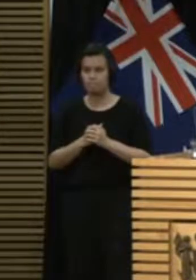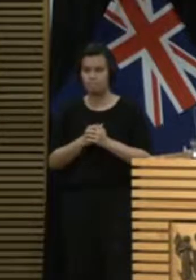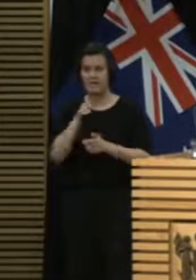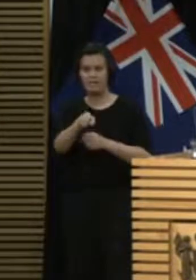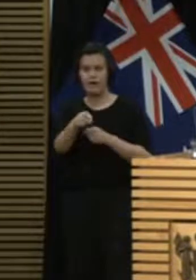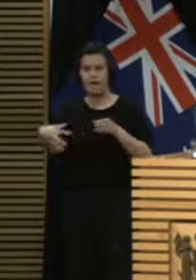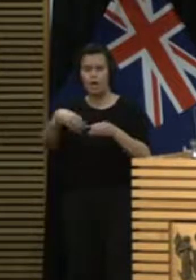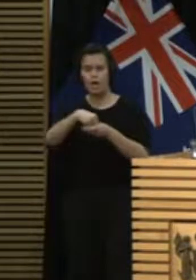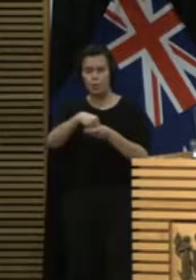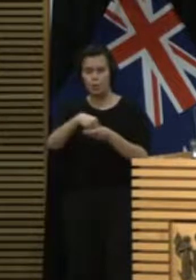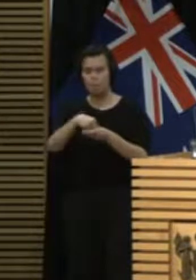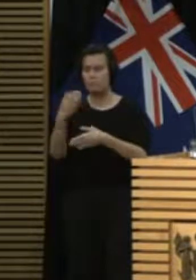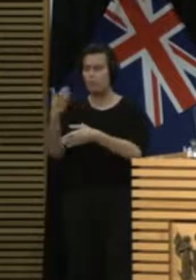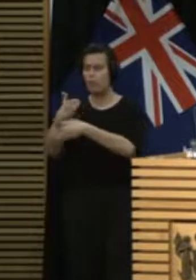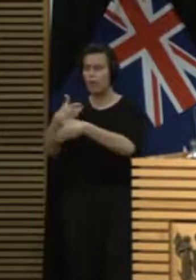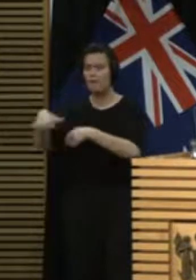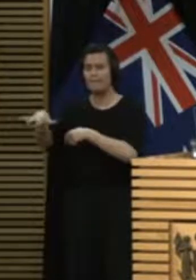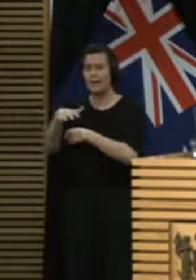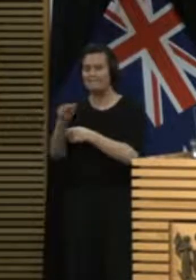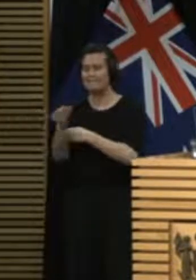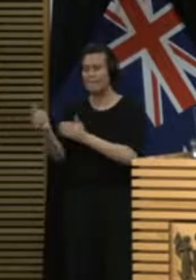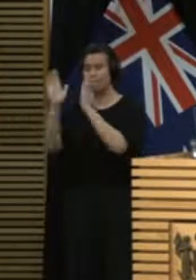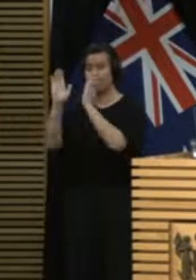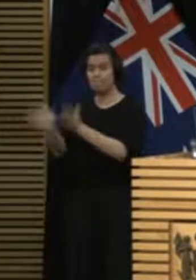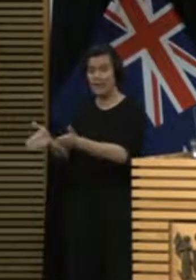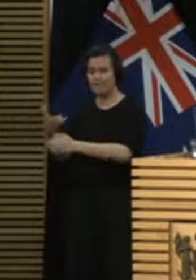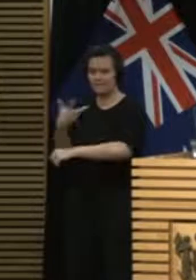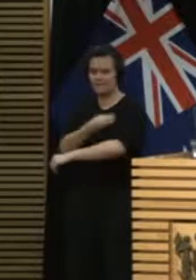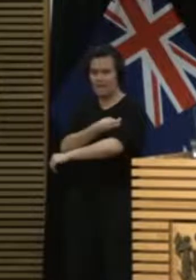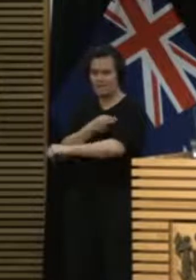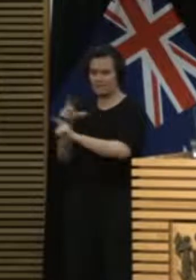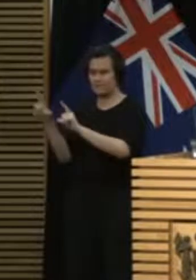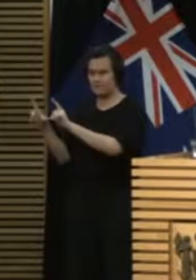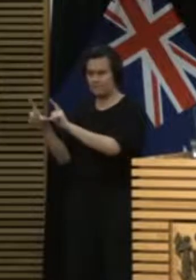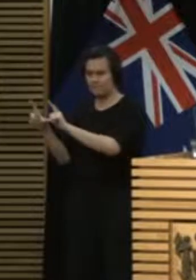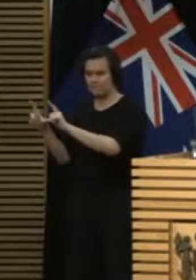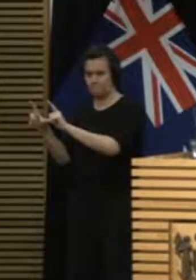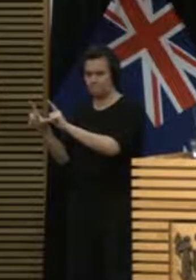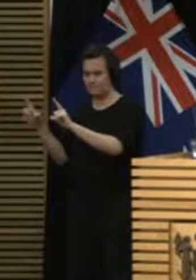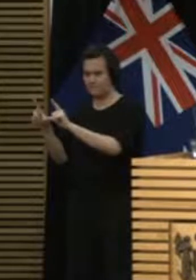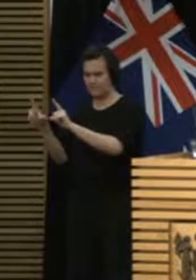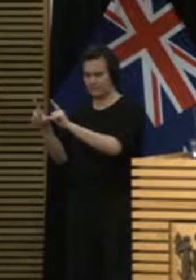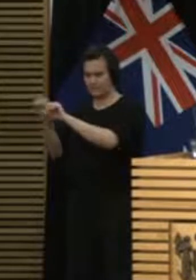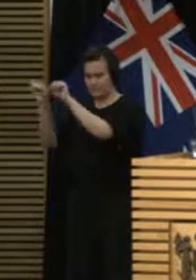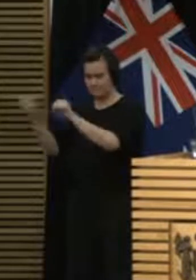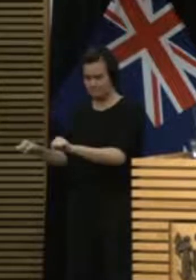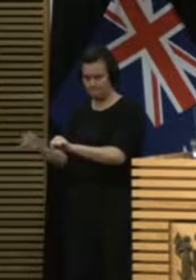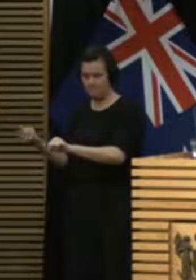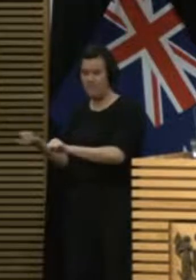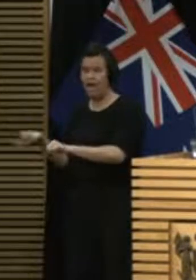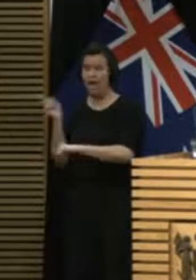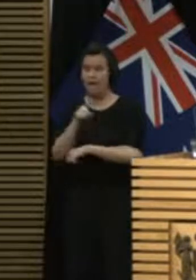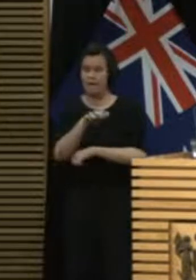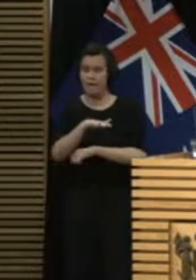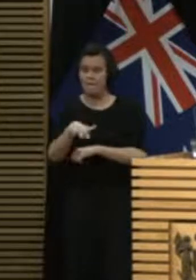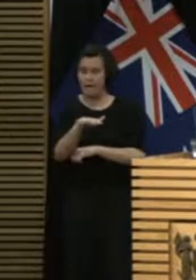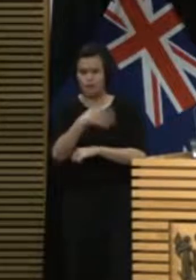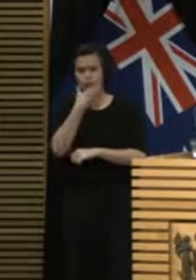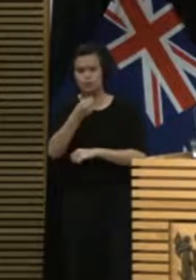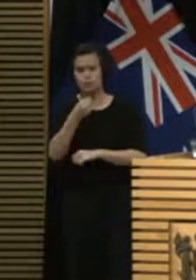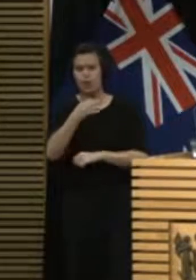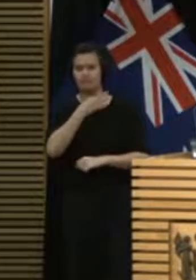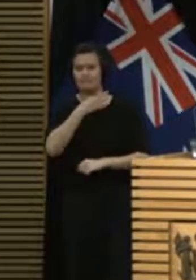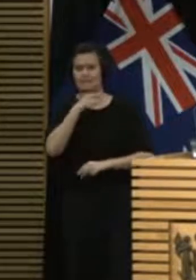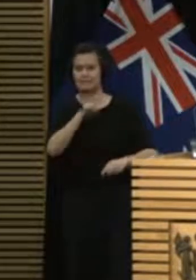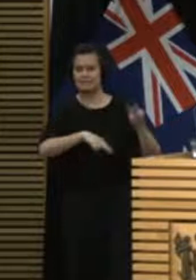vaccine certificates, or whether we are talking about workplaces where the risk framework is applied, employers will need to go through a